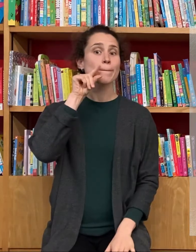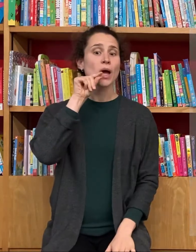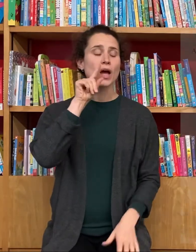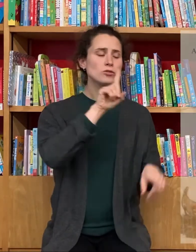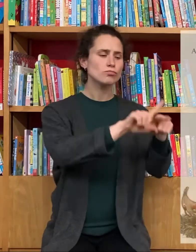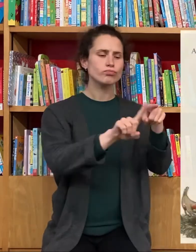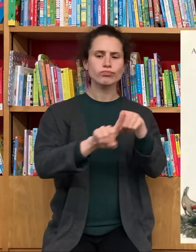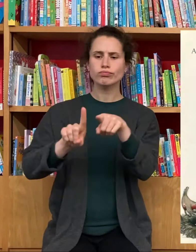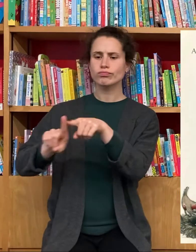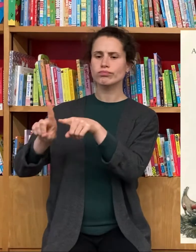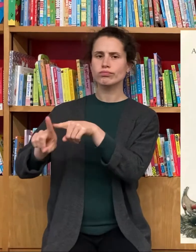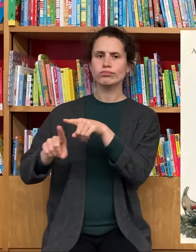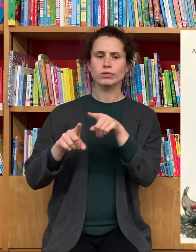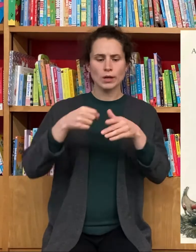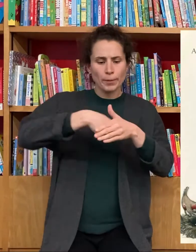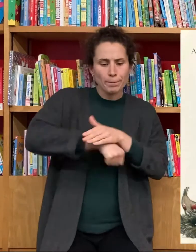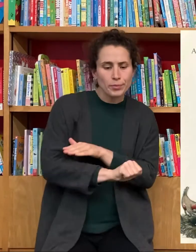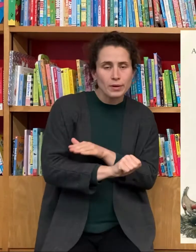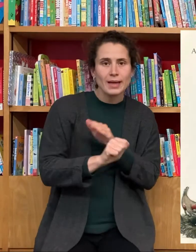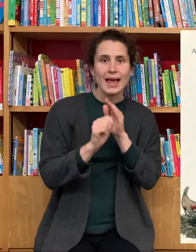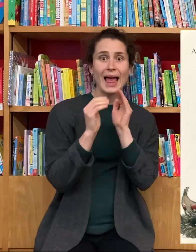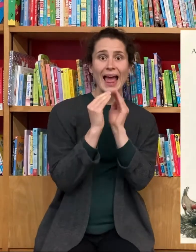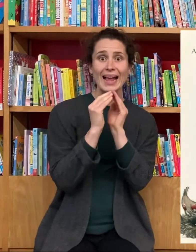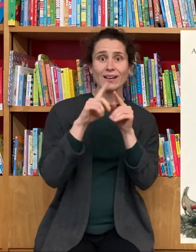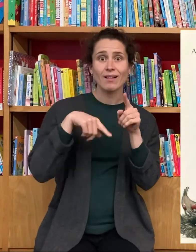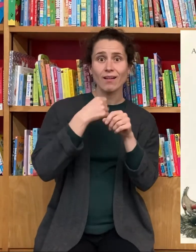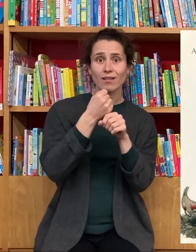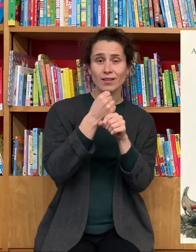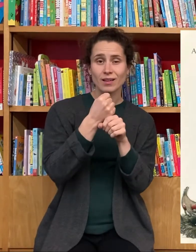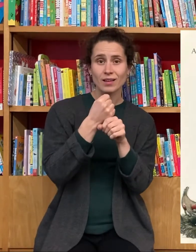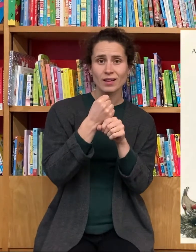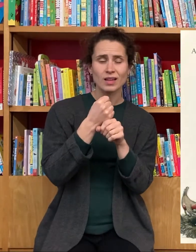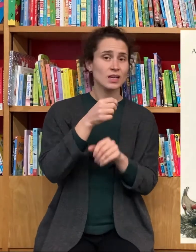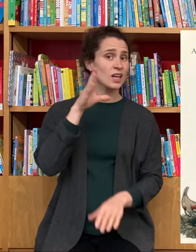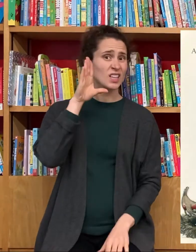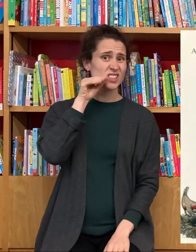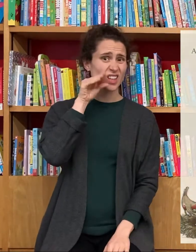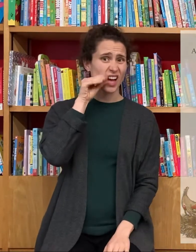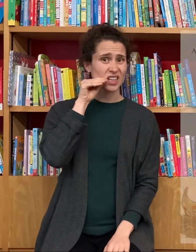All the birds had laid an egg, all except for Duck.